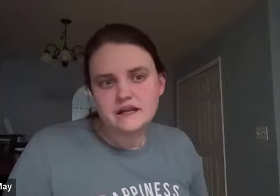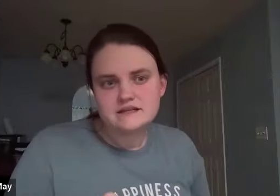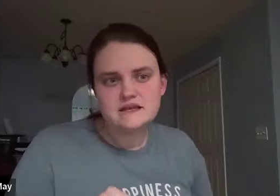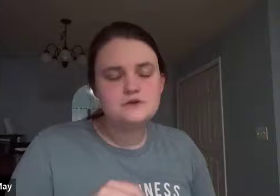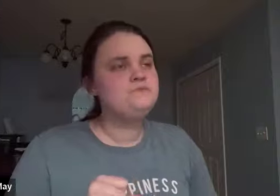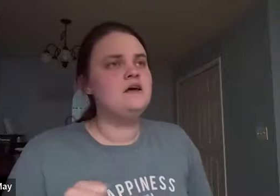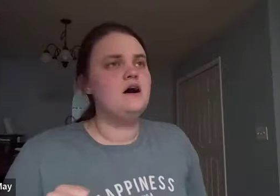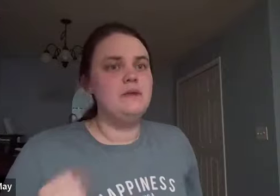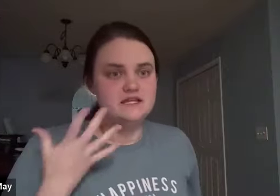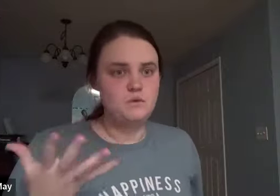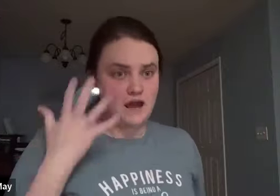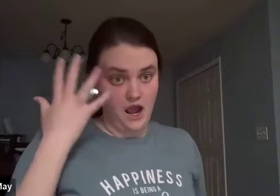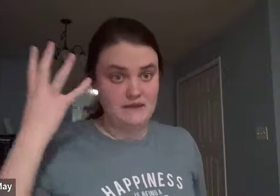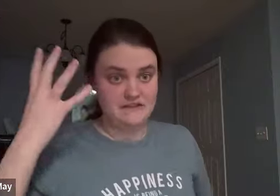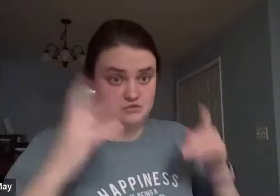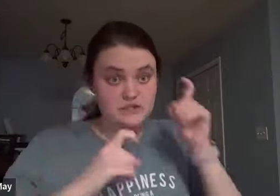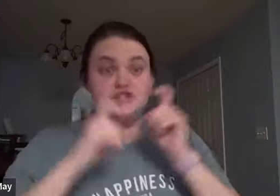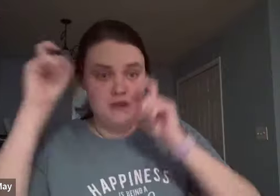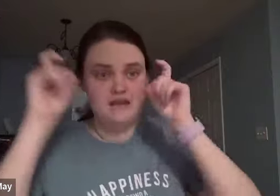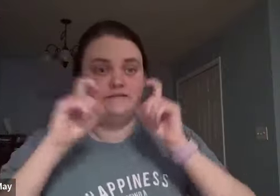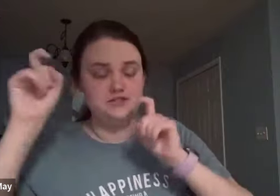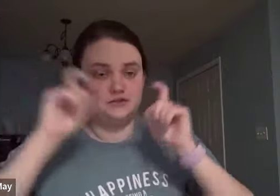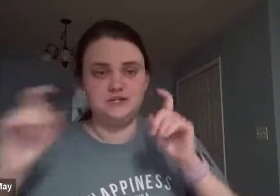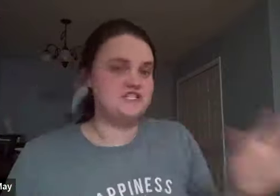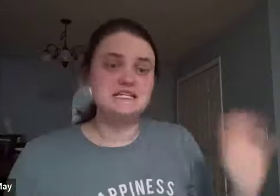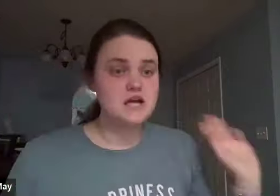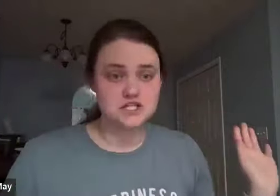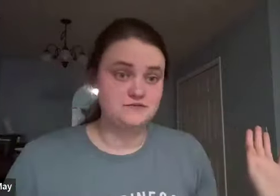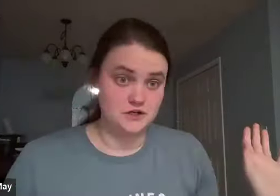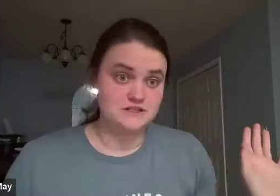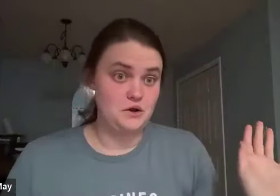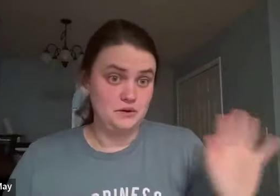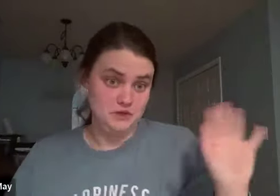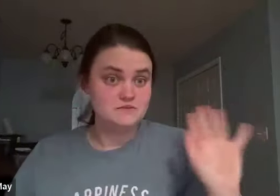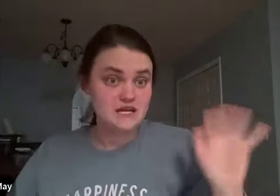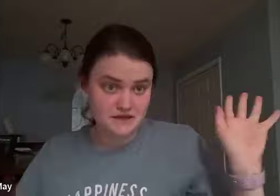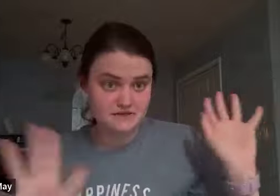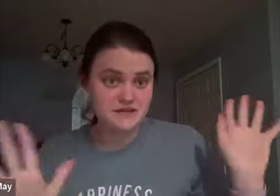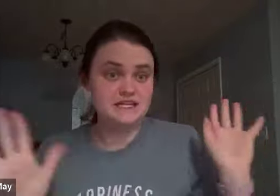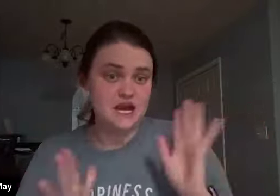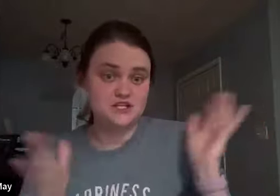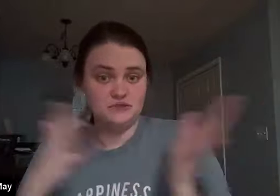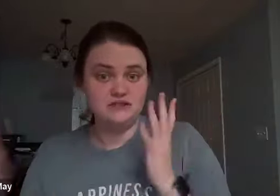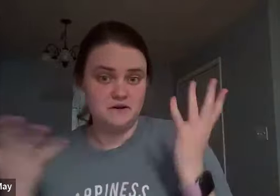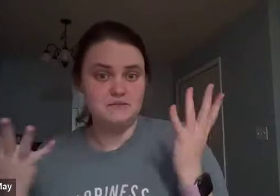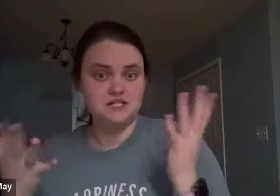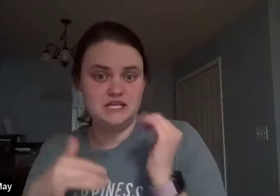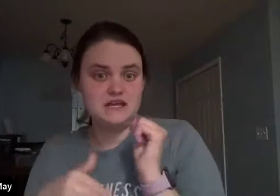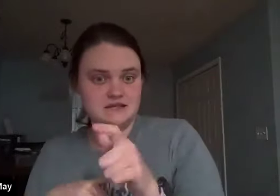in ASL. Hence why I make these really dramatic facial expressions. It's not just for y'all's own amusement and benefit. It's actually really very much in